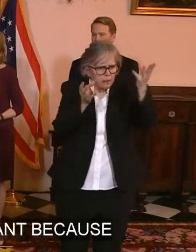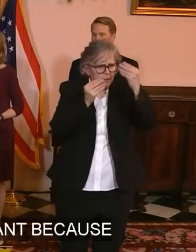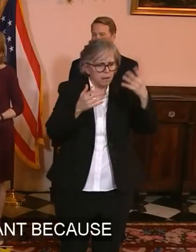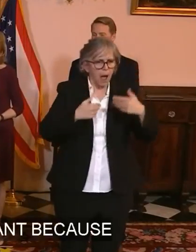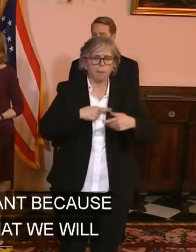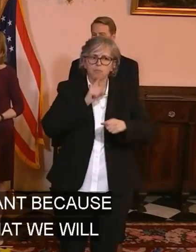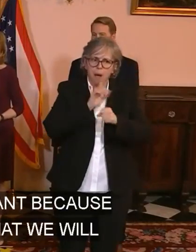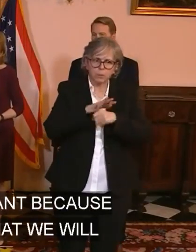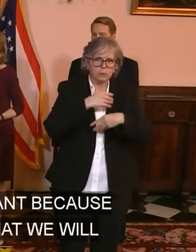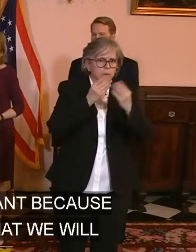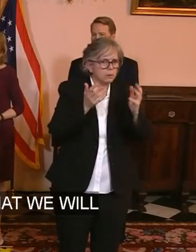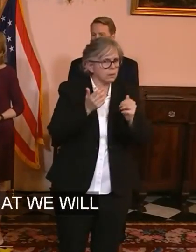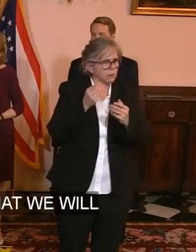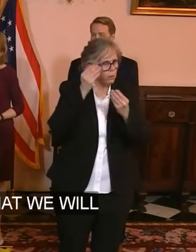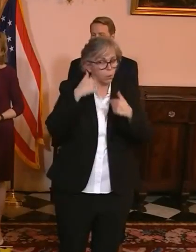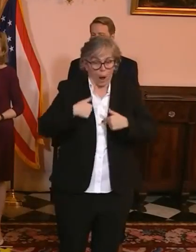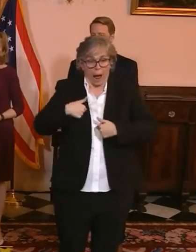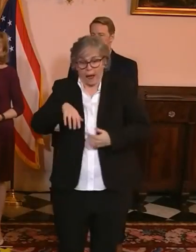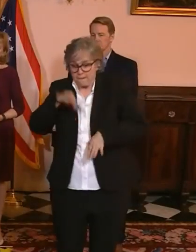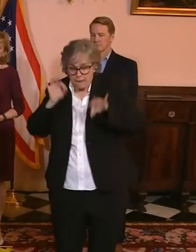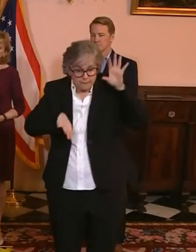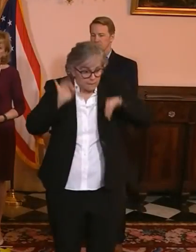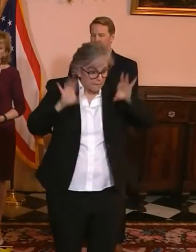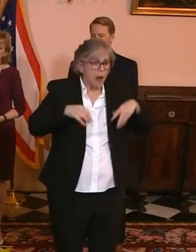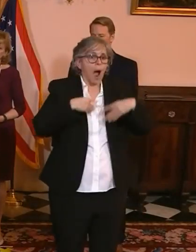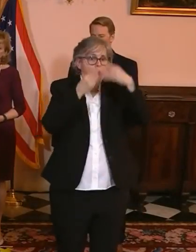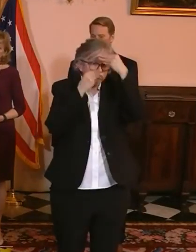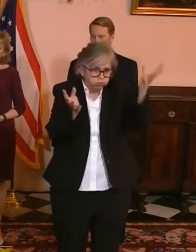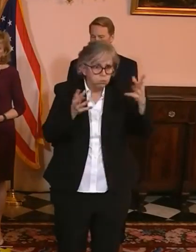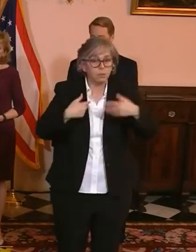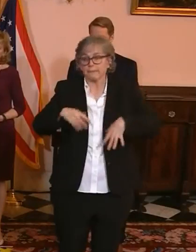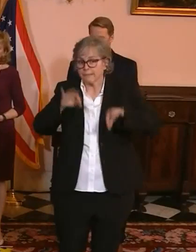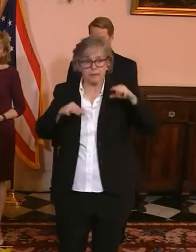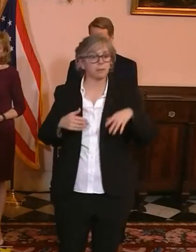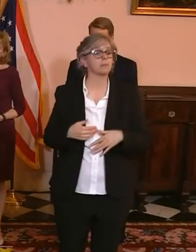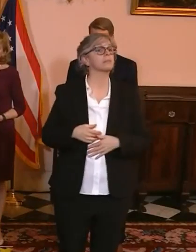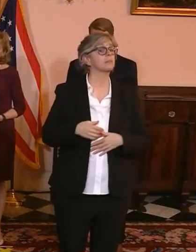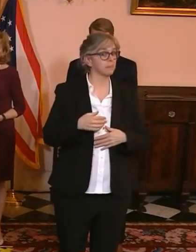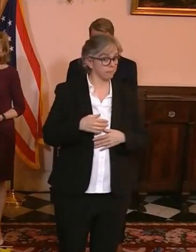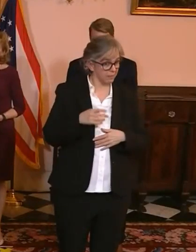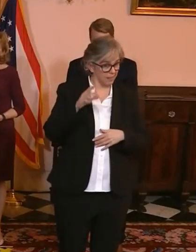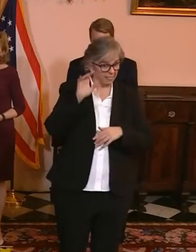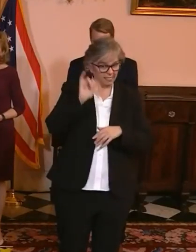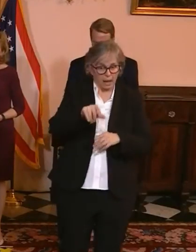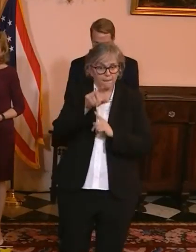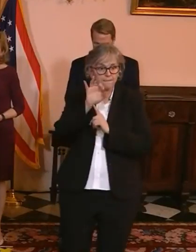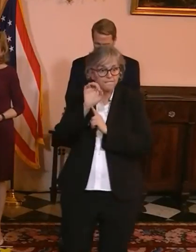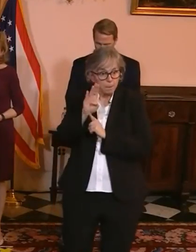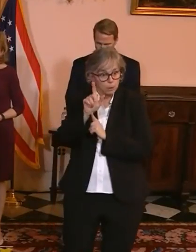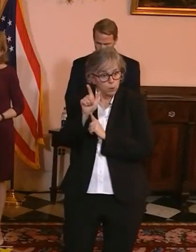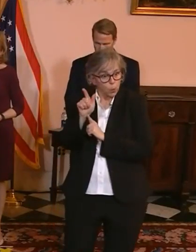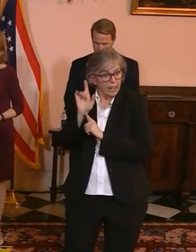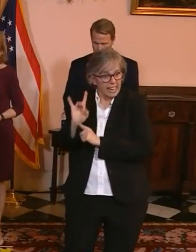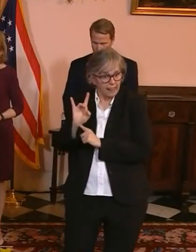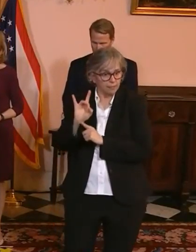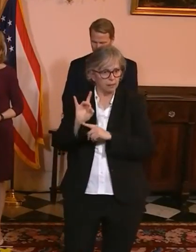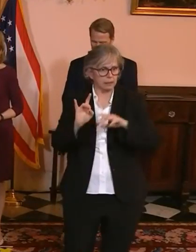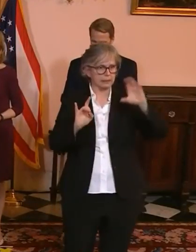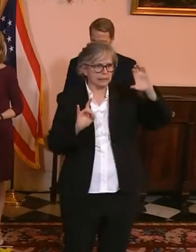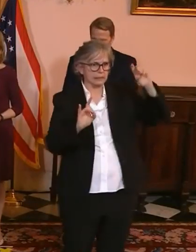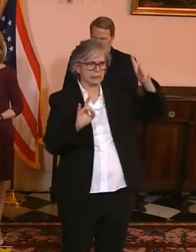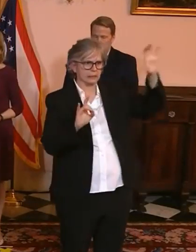On February 28th, the CDC changed the definition of PUI again to people with severe